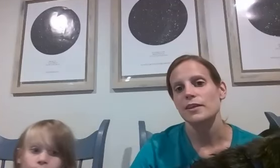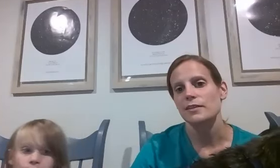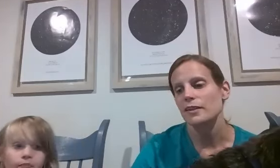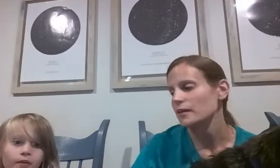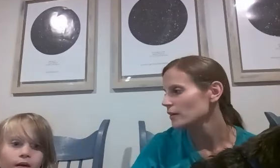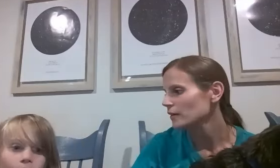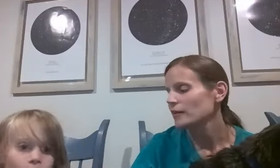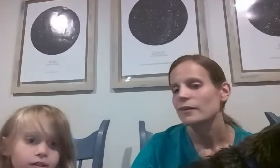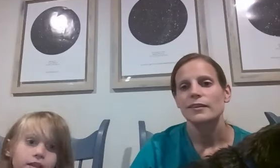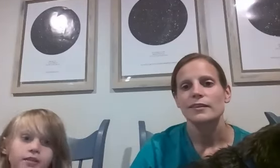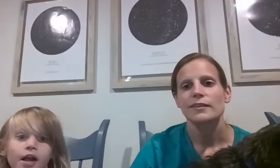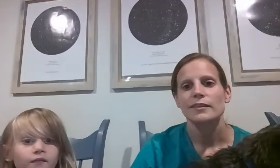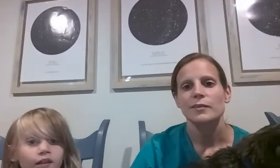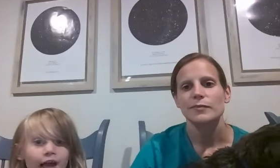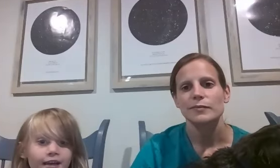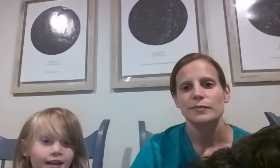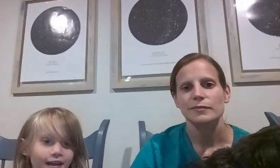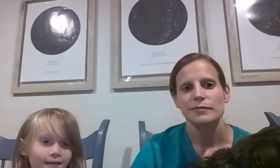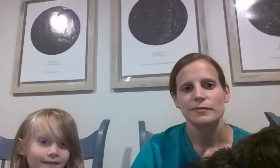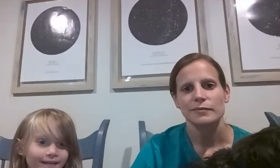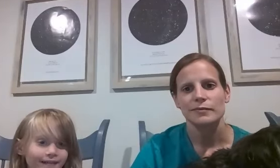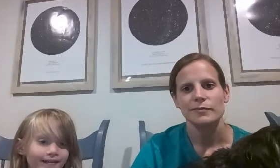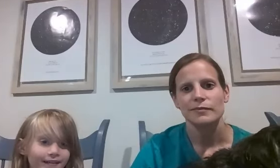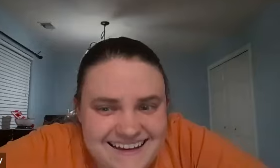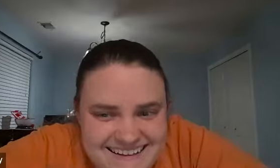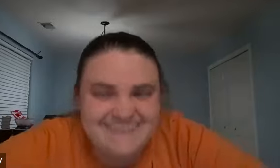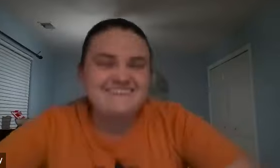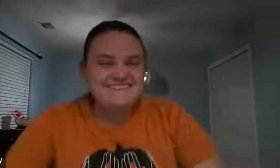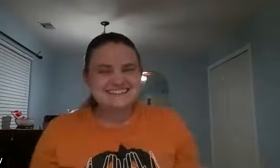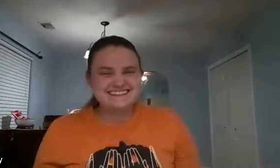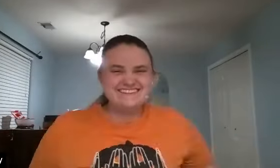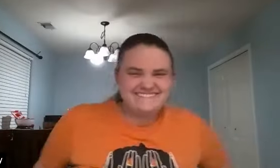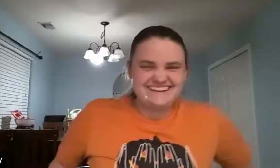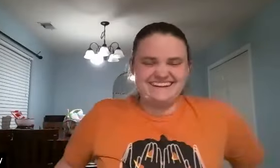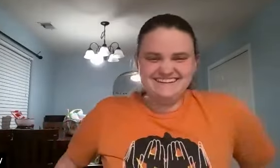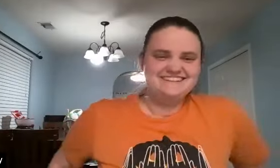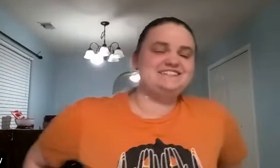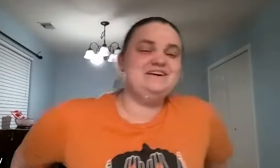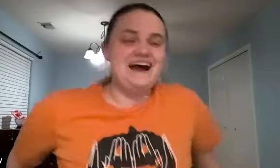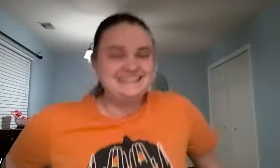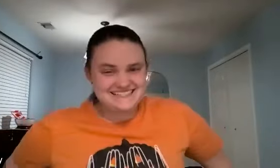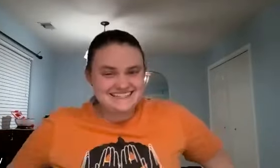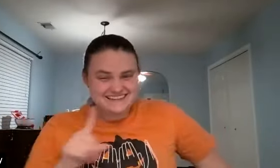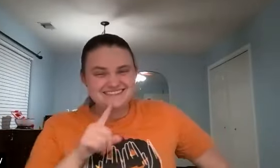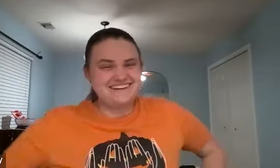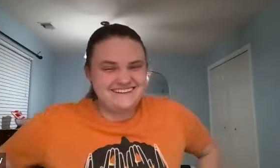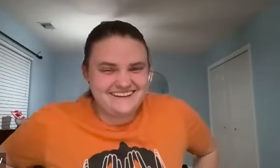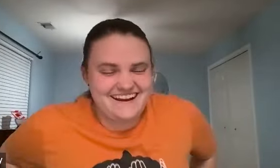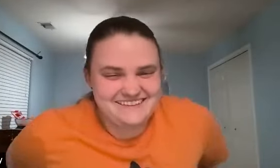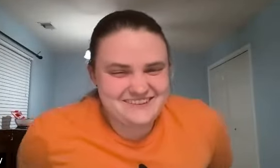her then. What's the sign for lightning? lightning. Oh, that's a good one. So I did use it earlier. I don't know if